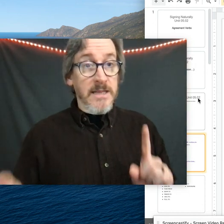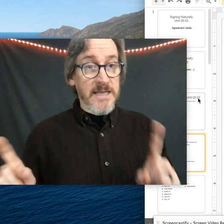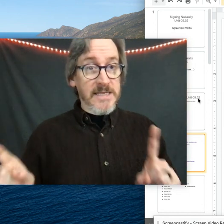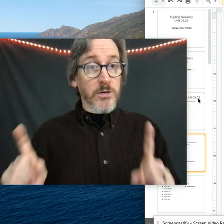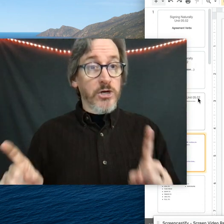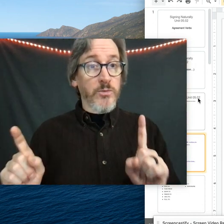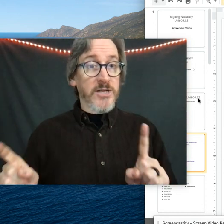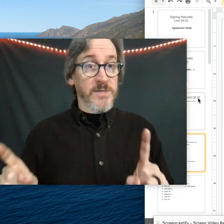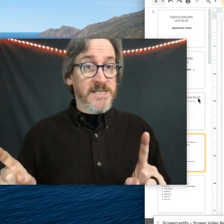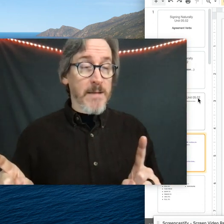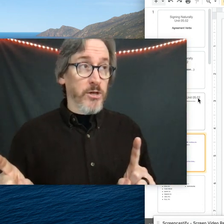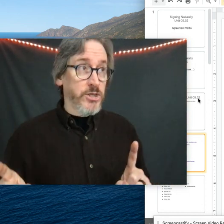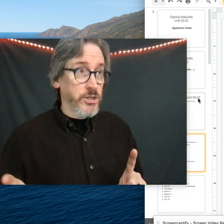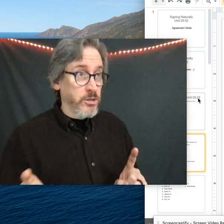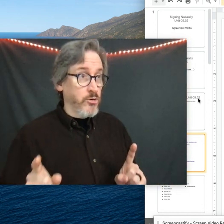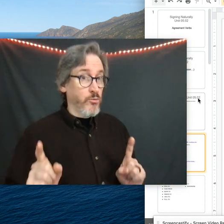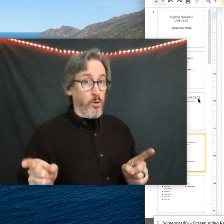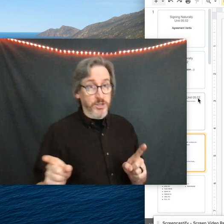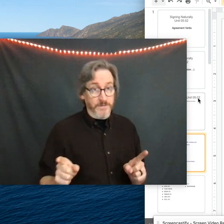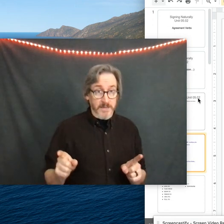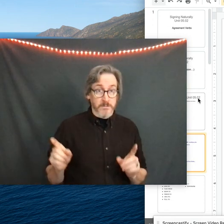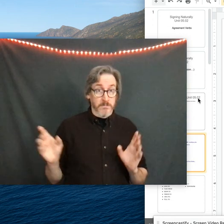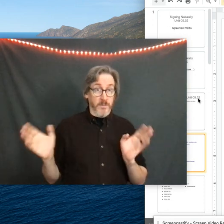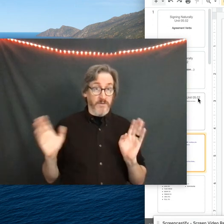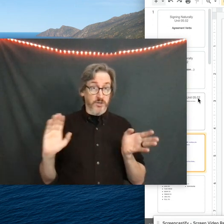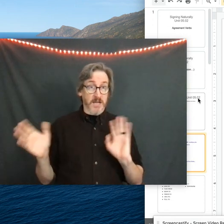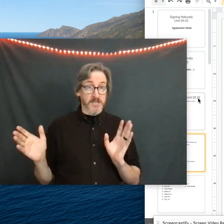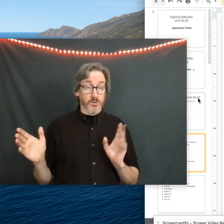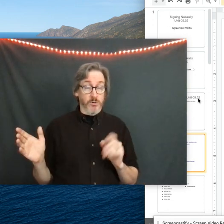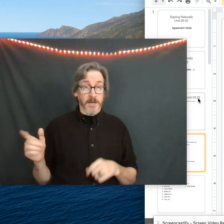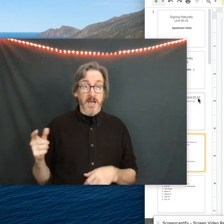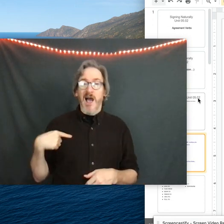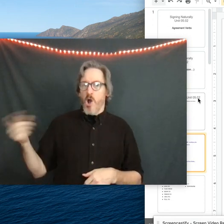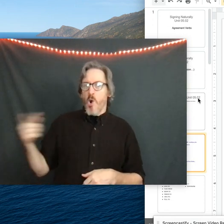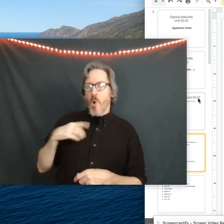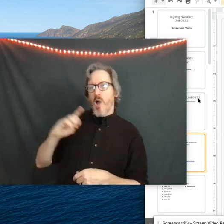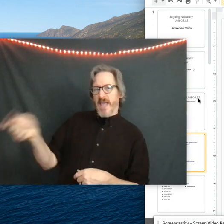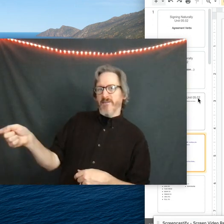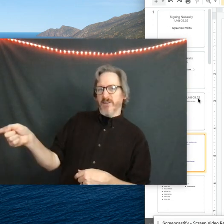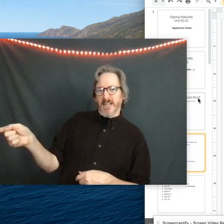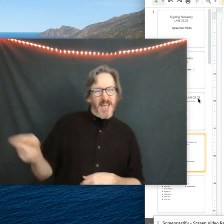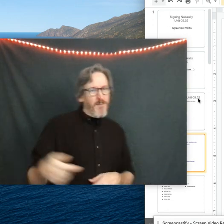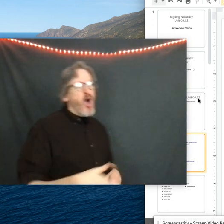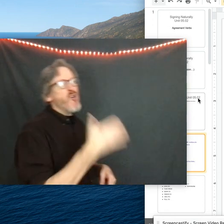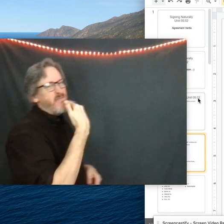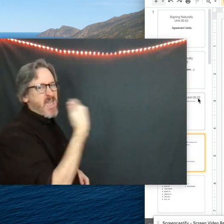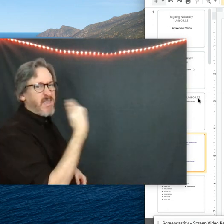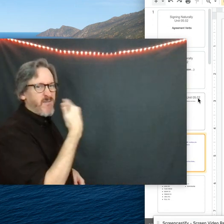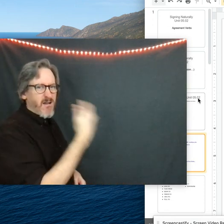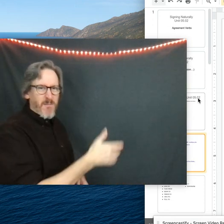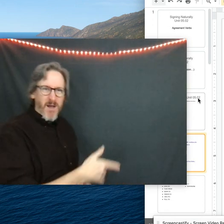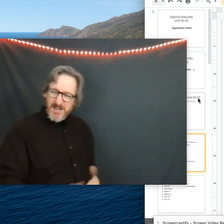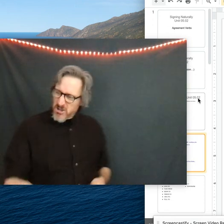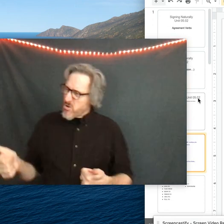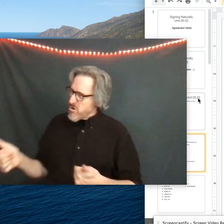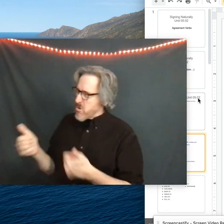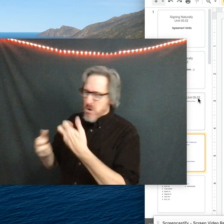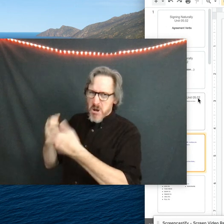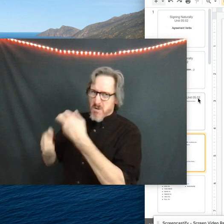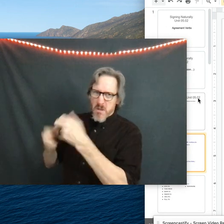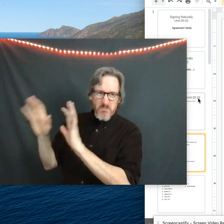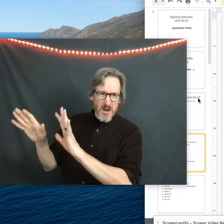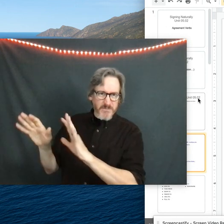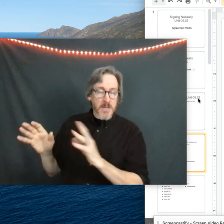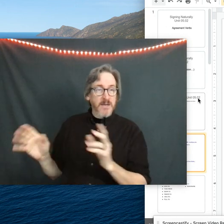And these are a good way to establish role shifting. If you're telling a story, oh, I gave it to him. Thank you very much. Oh,